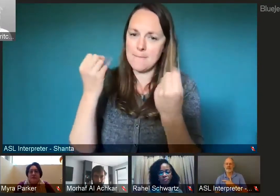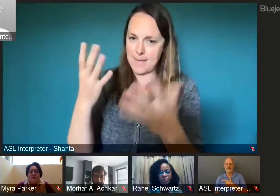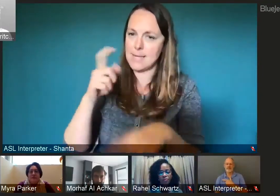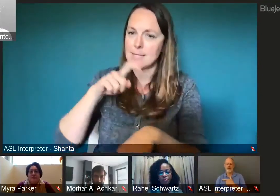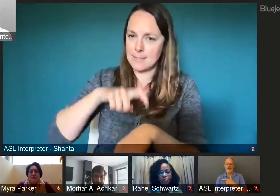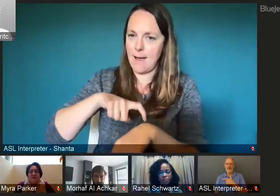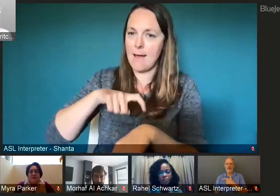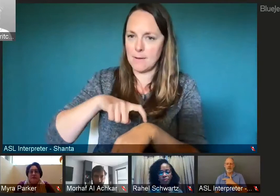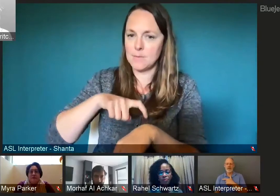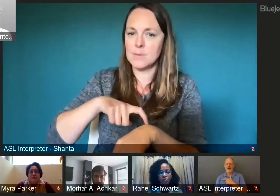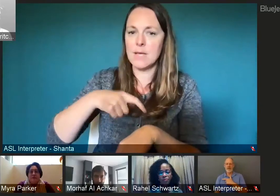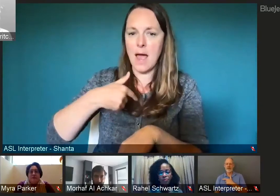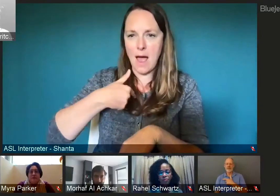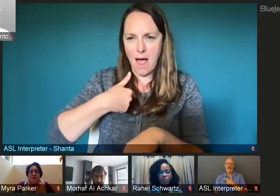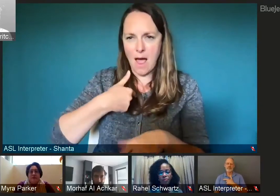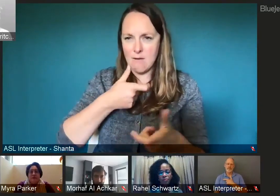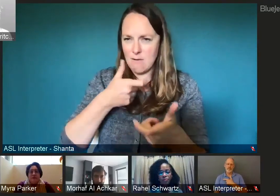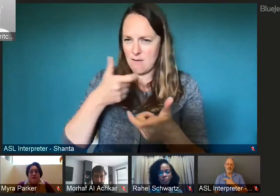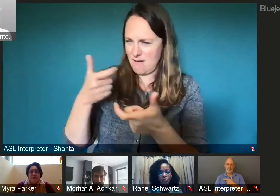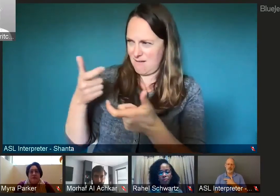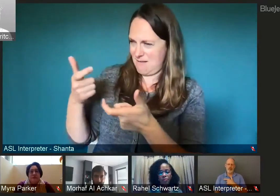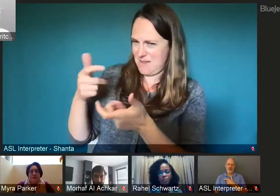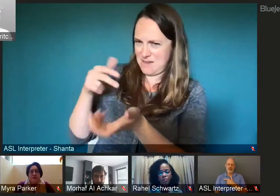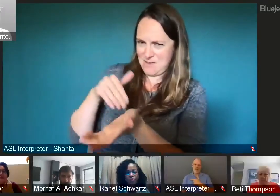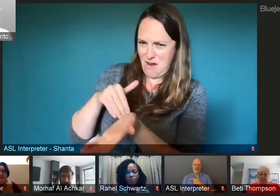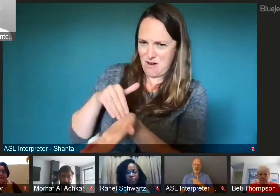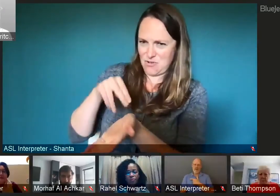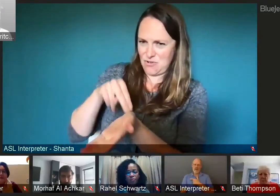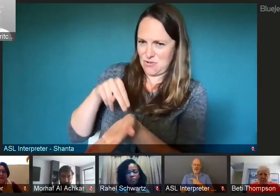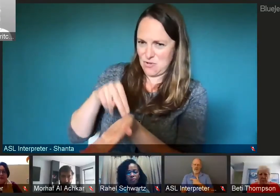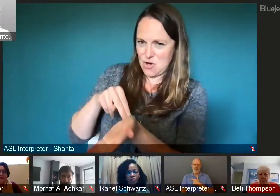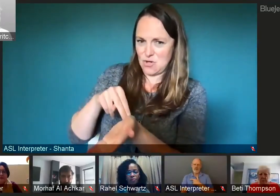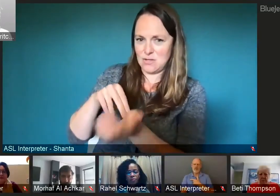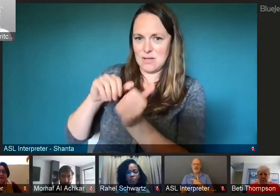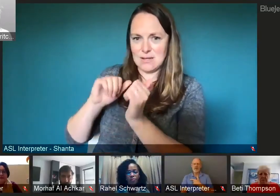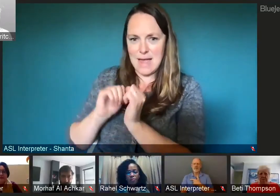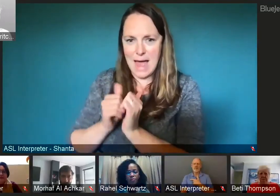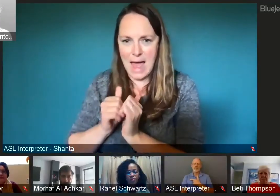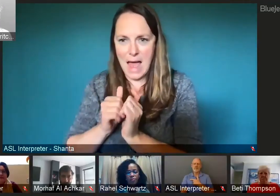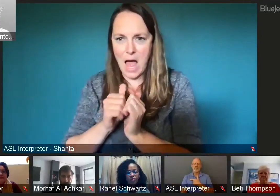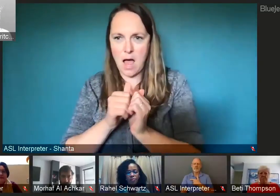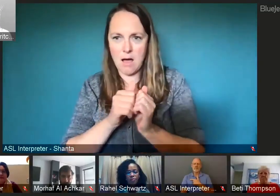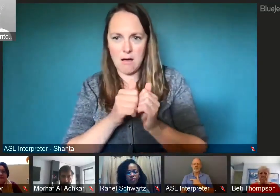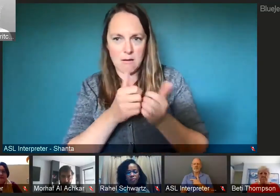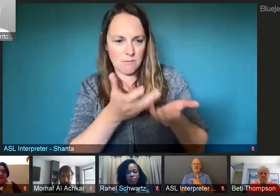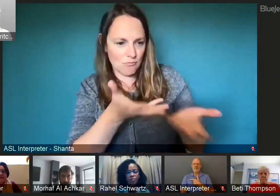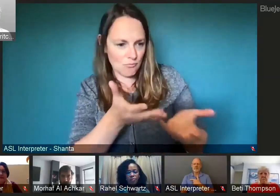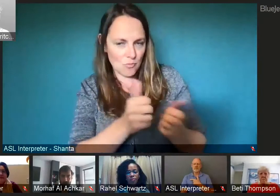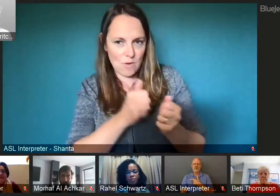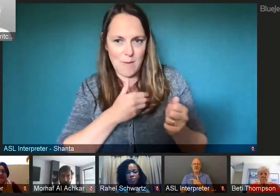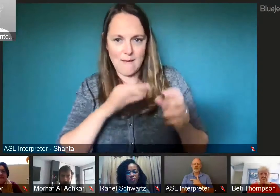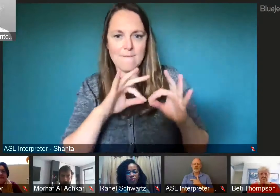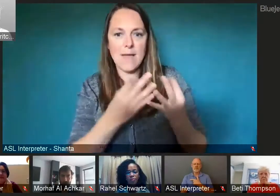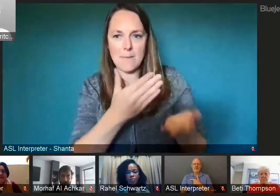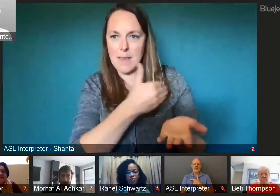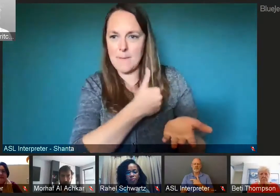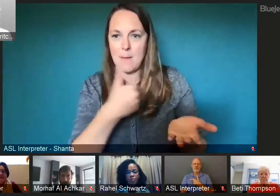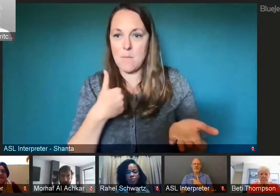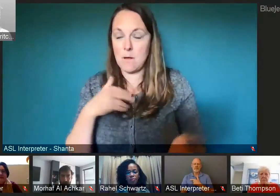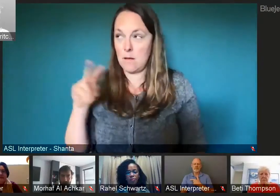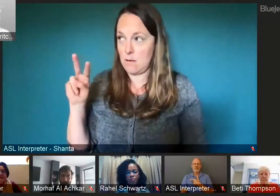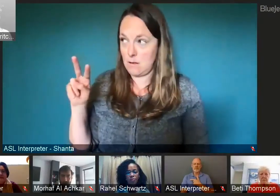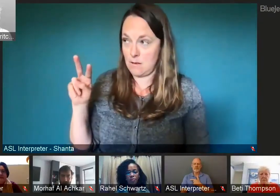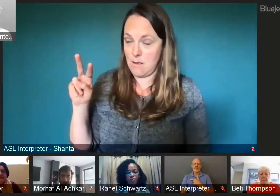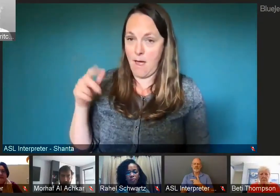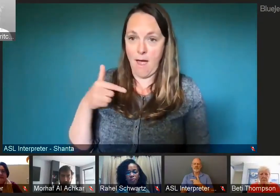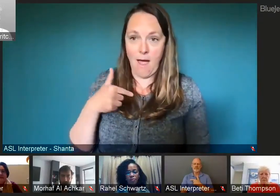I've watched how the doctors and the nurses convey with my family members. And I'm telling you,